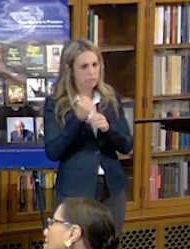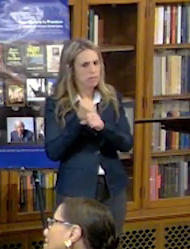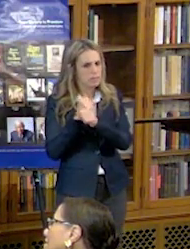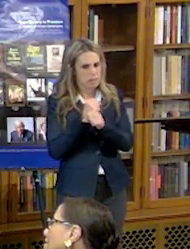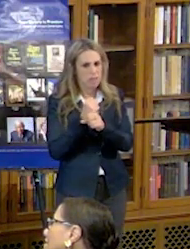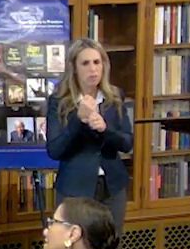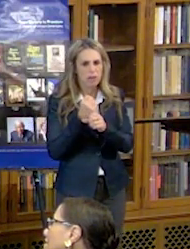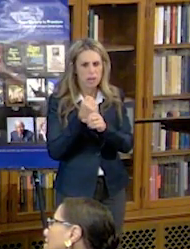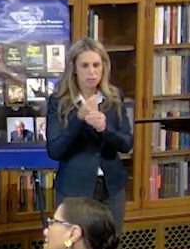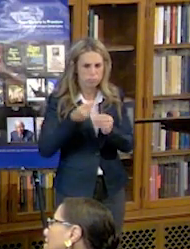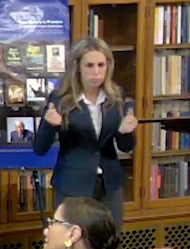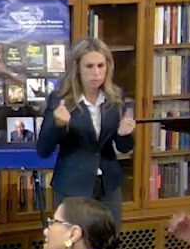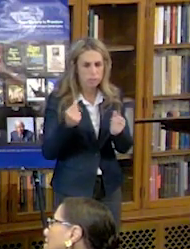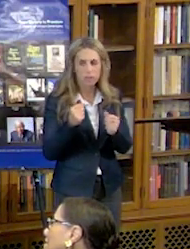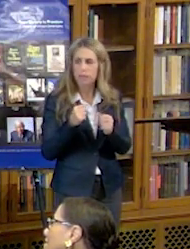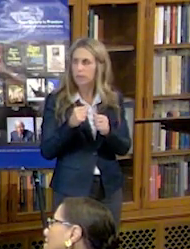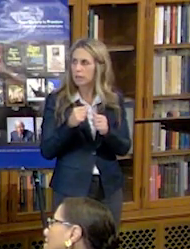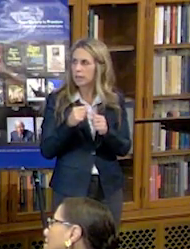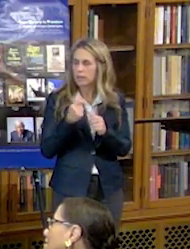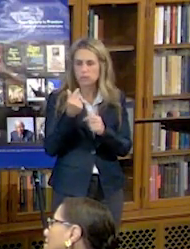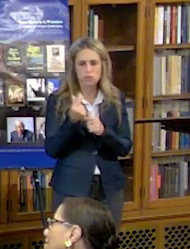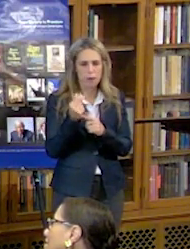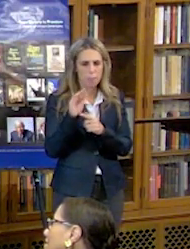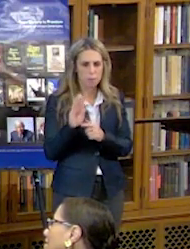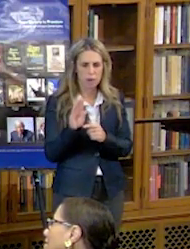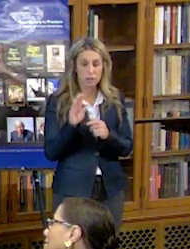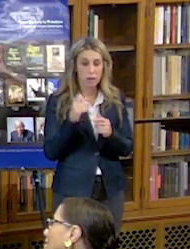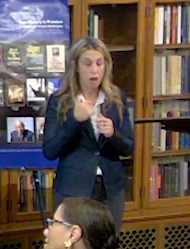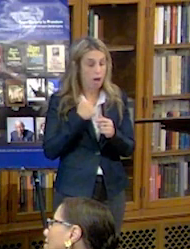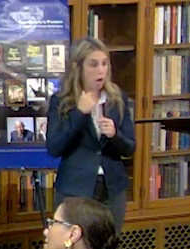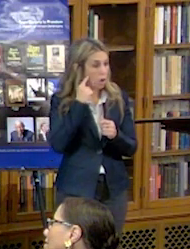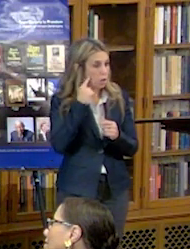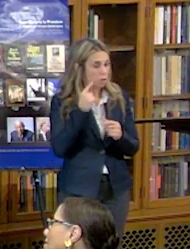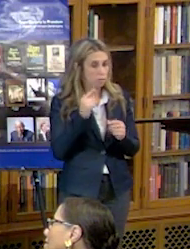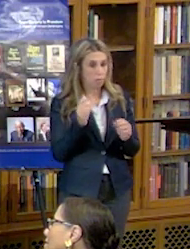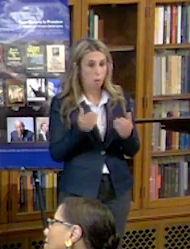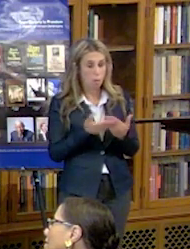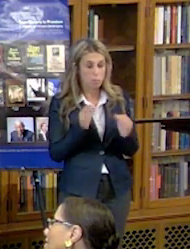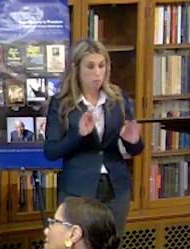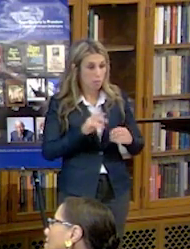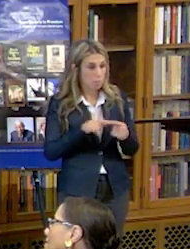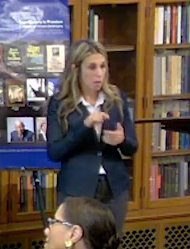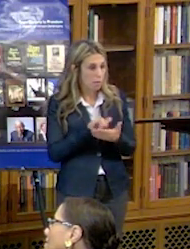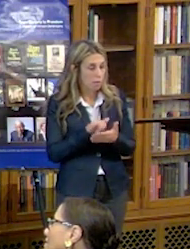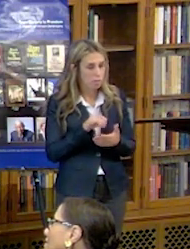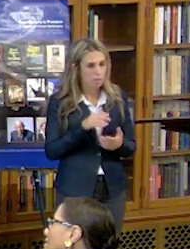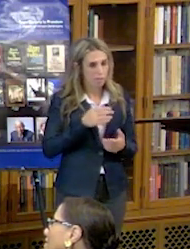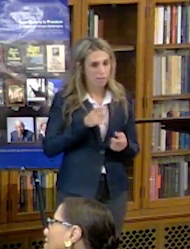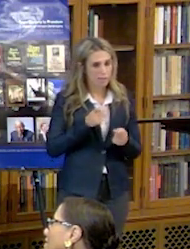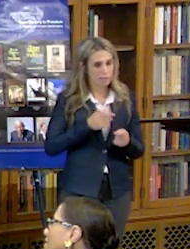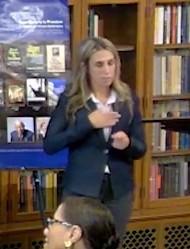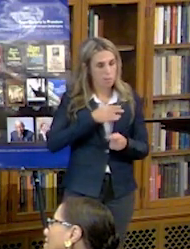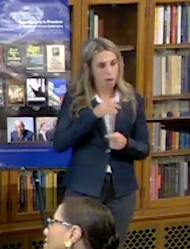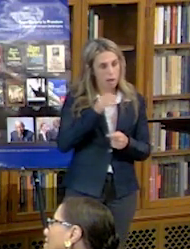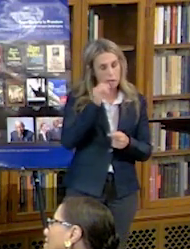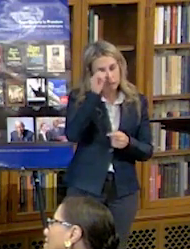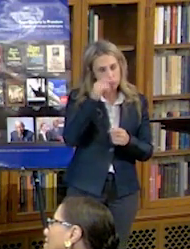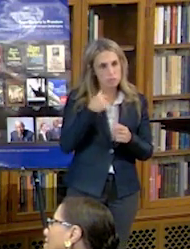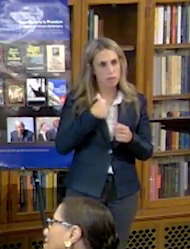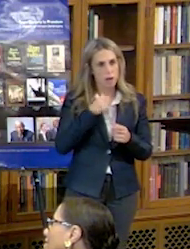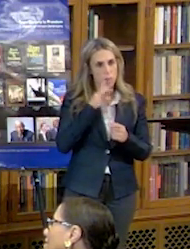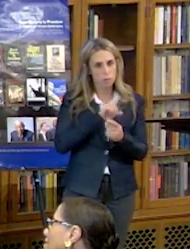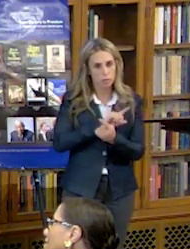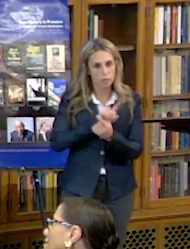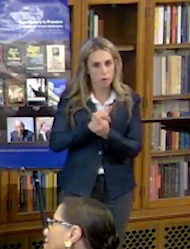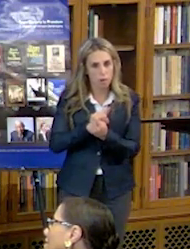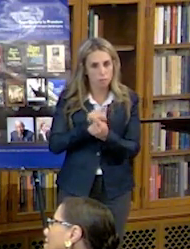Britain and I had heard so little about them the gift of my ignorance was that I would come to these women